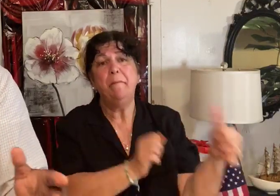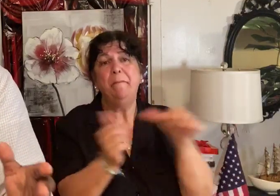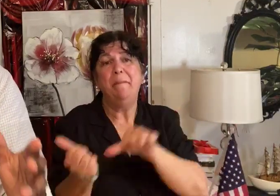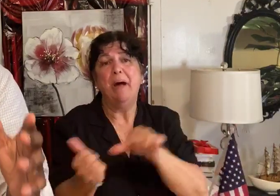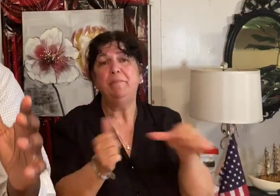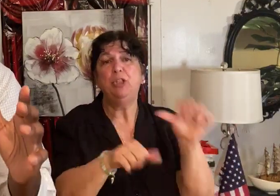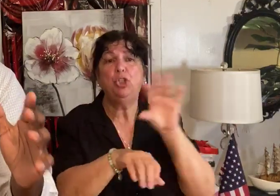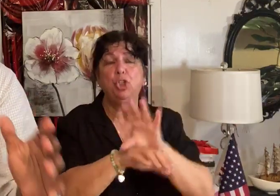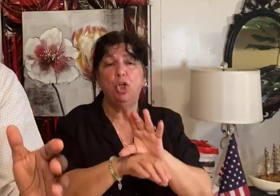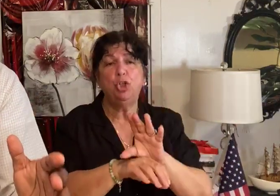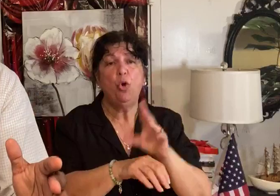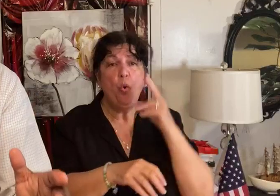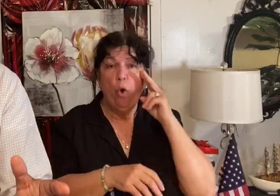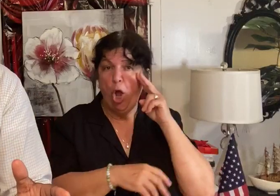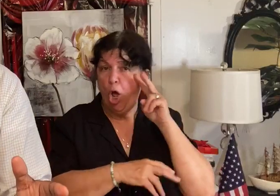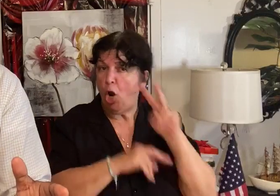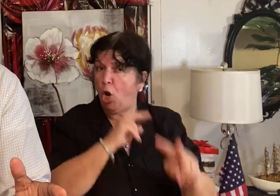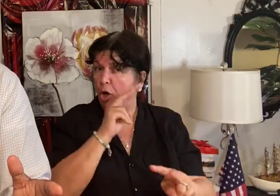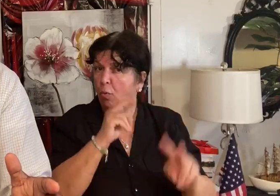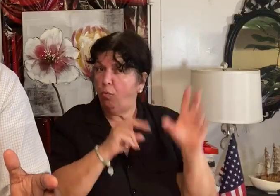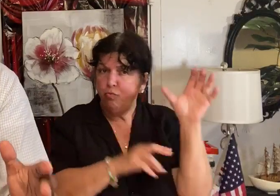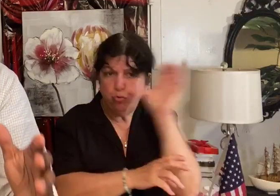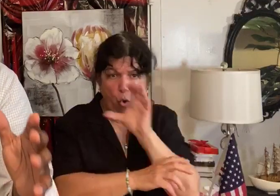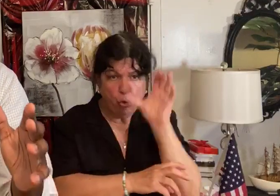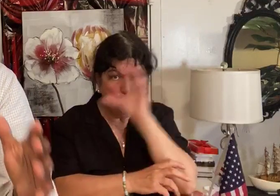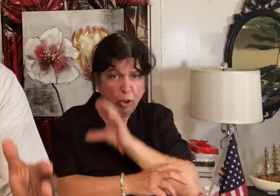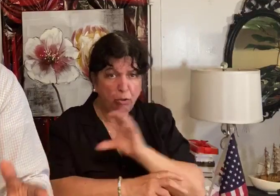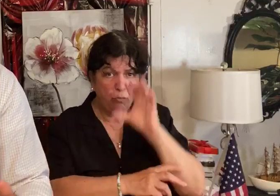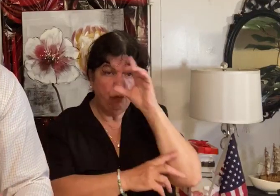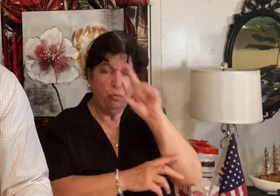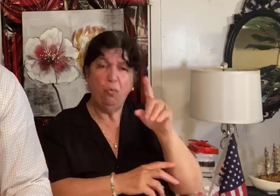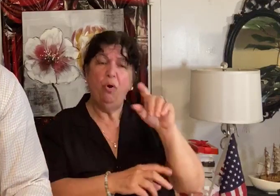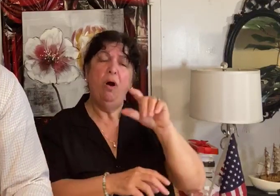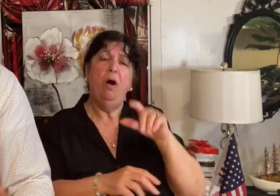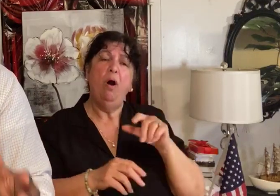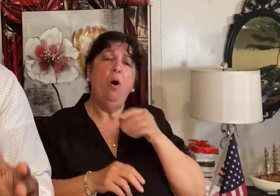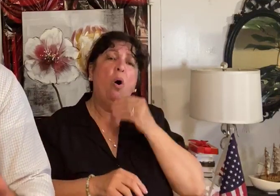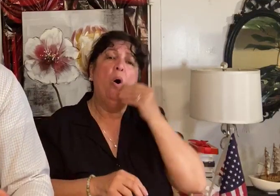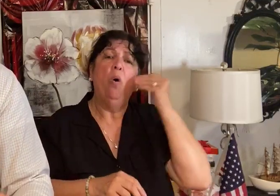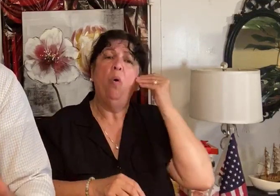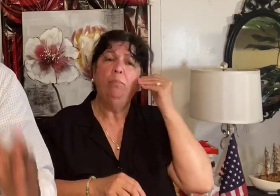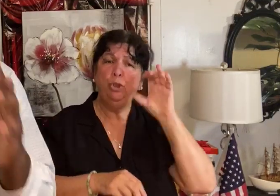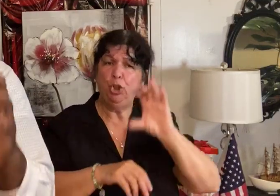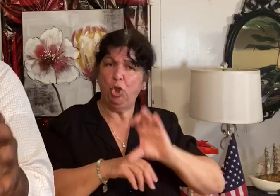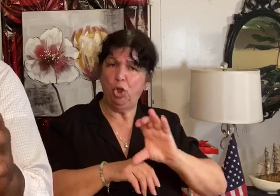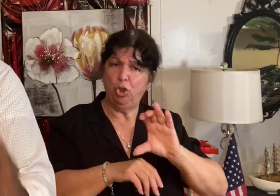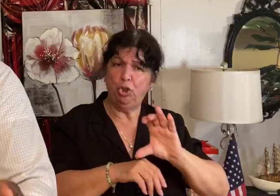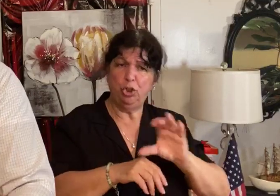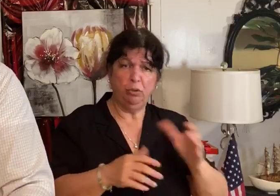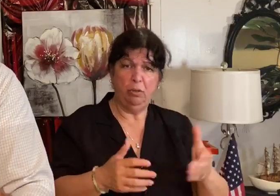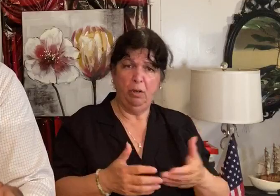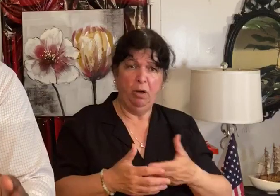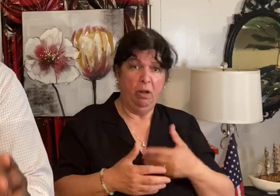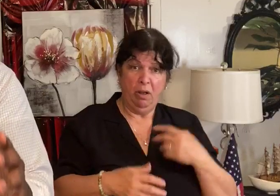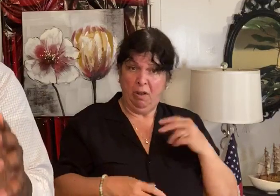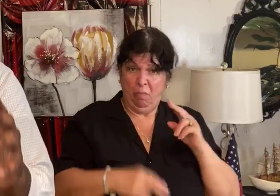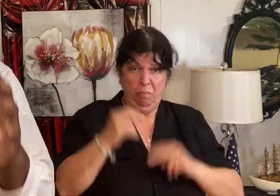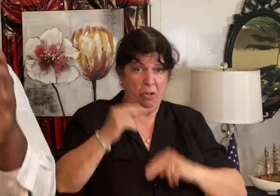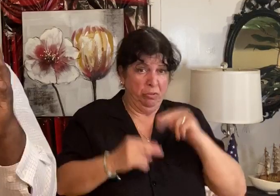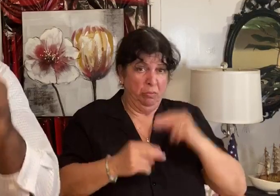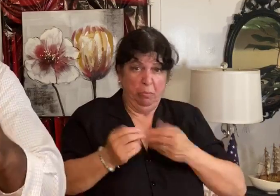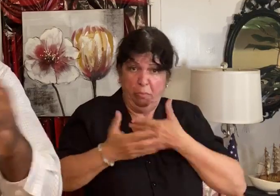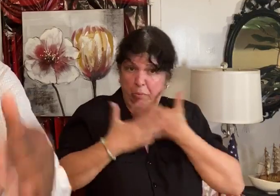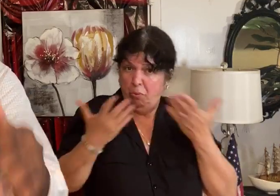We're looking for a permanent home. We've got a wonderful church family, wonderful people that love God.